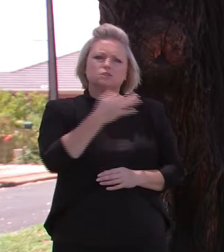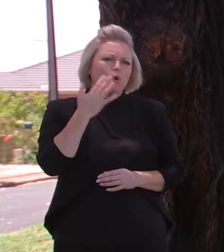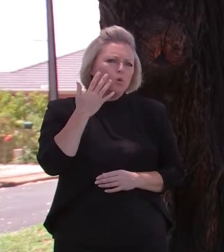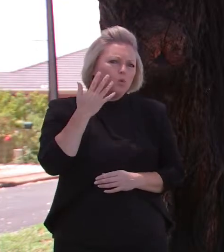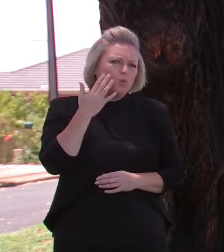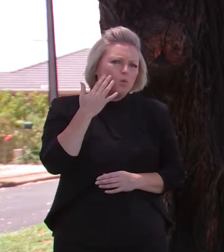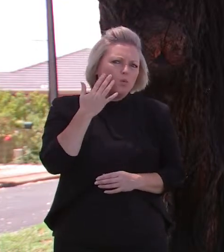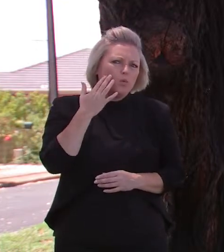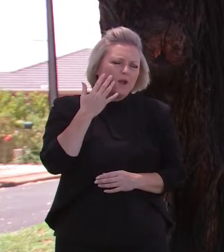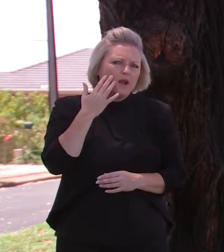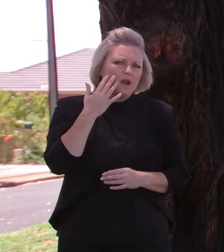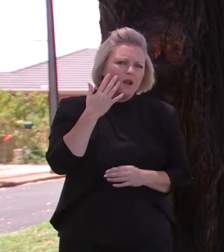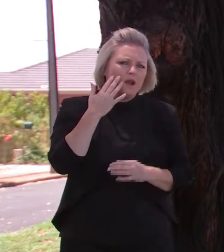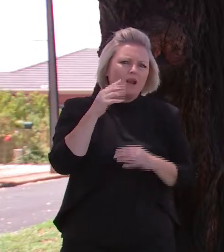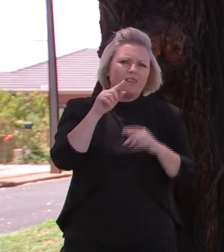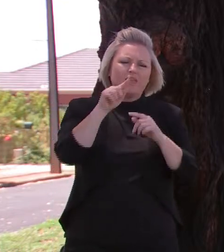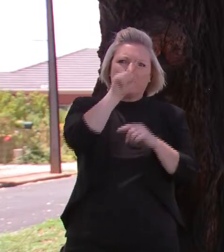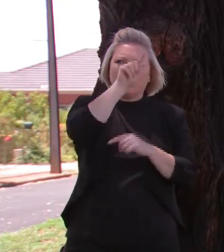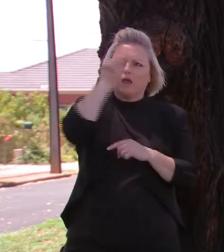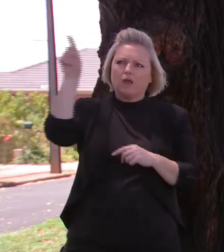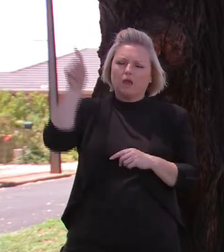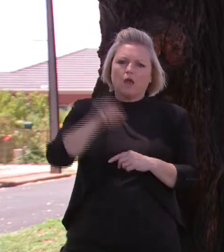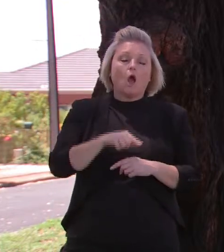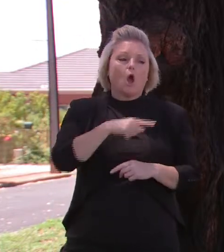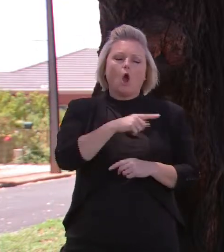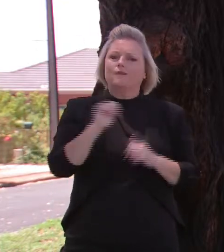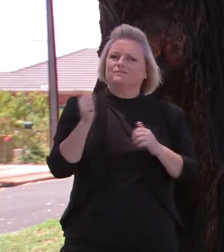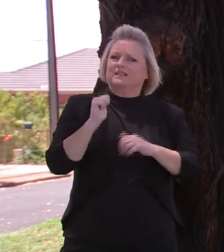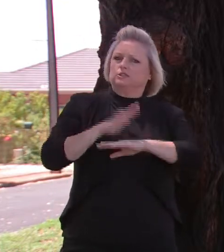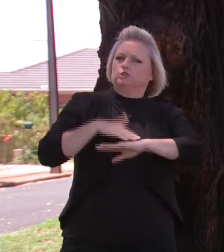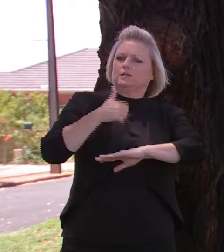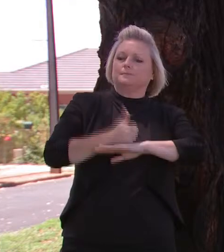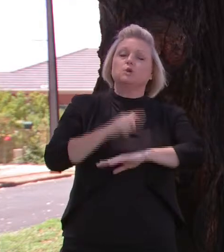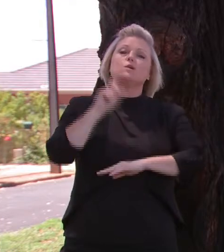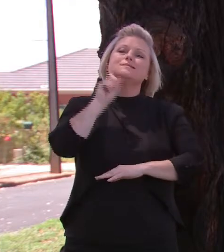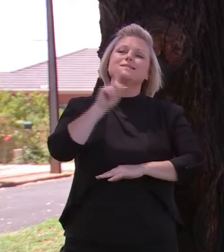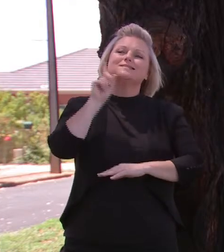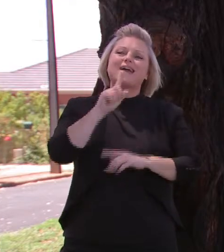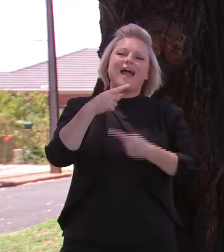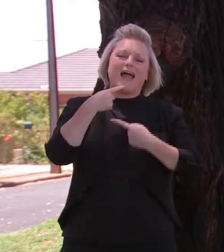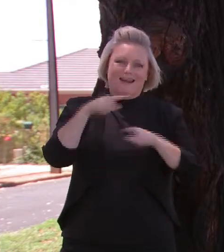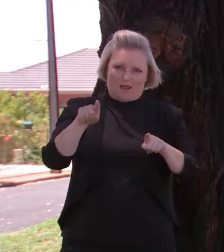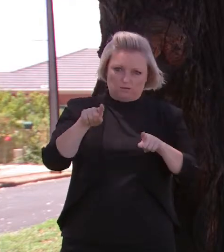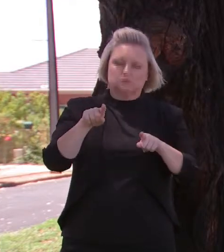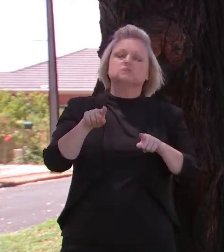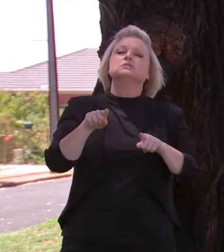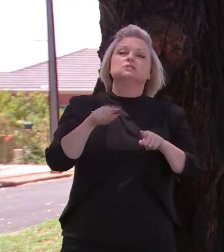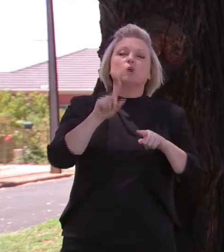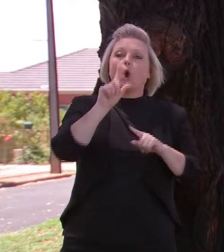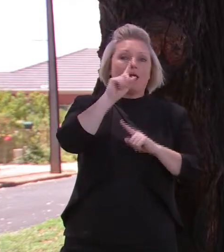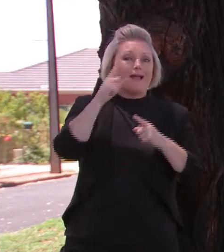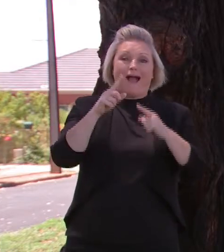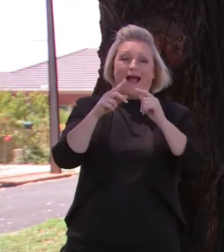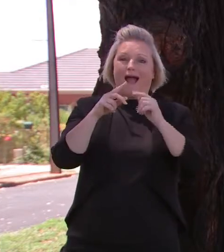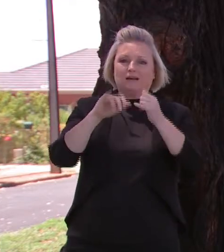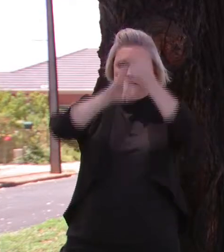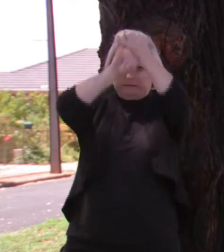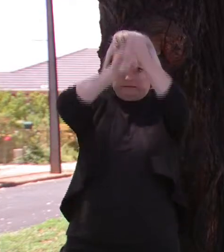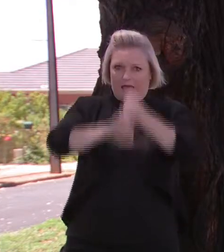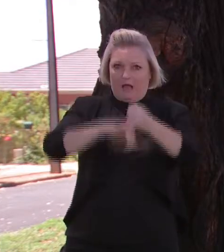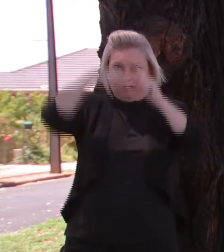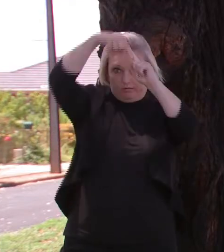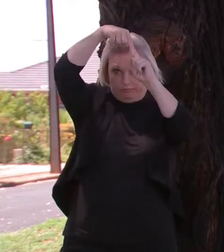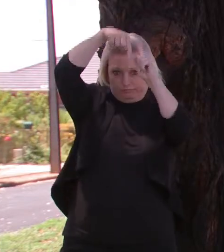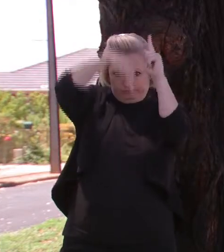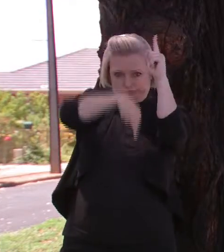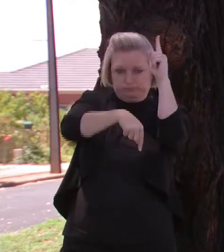place. That's been in place 48 hours ago. So we reported that yesterday at our press conference. So we were able to get that alternative route put in place. But obviously our priority